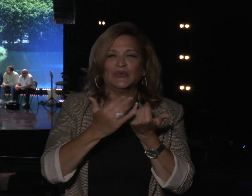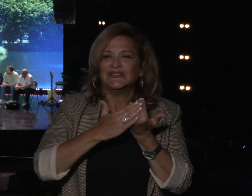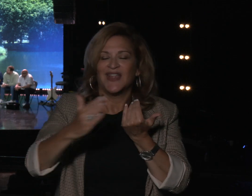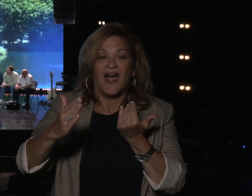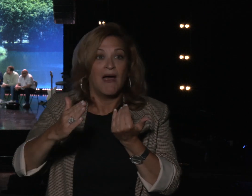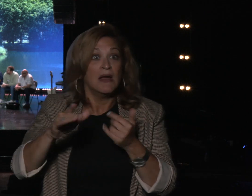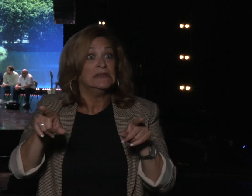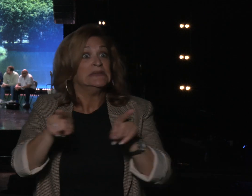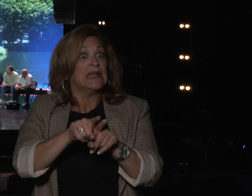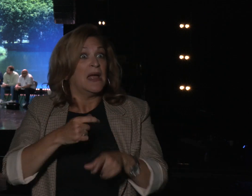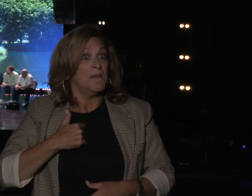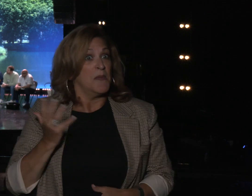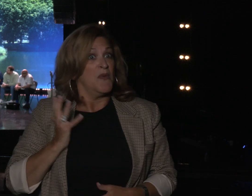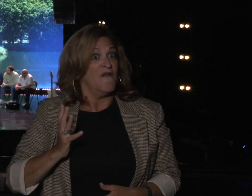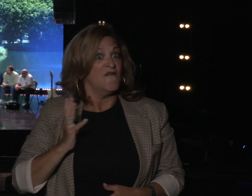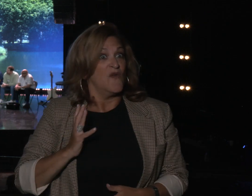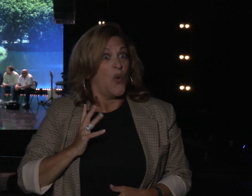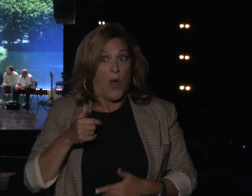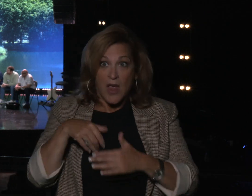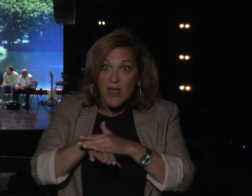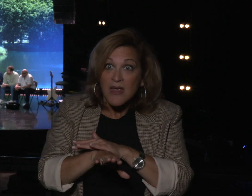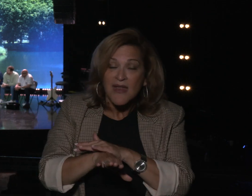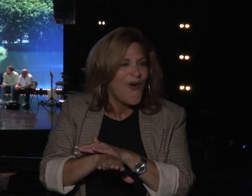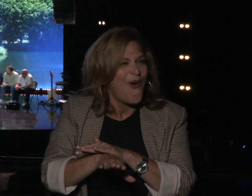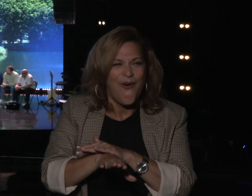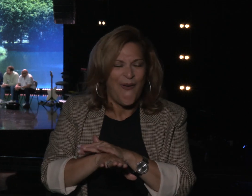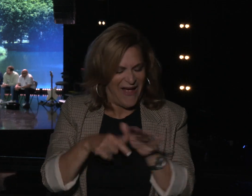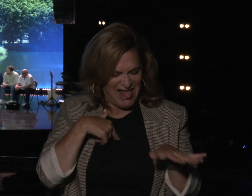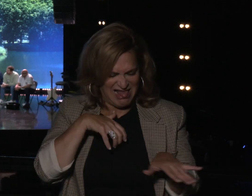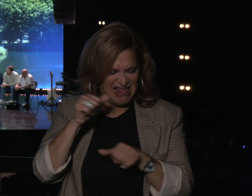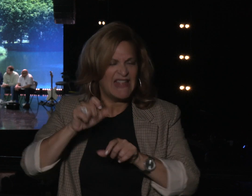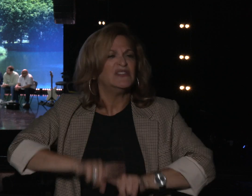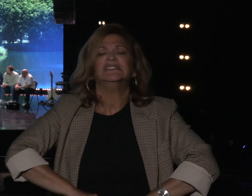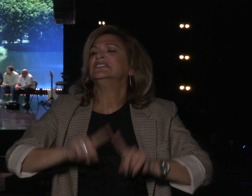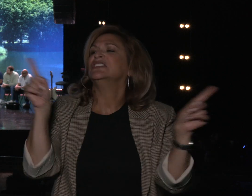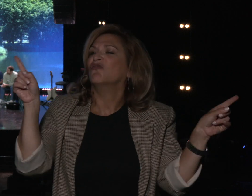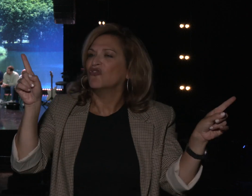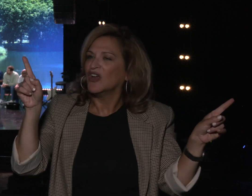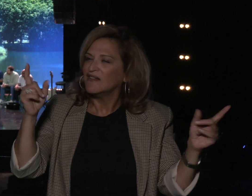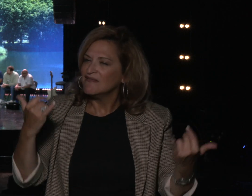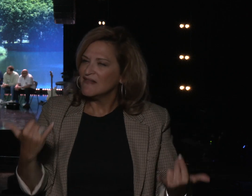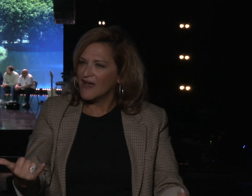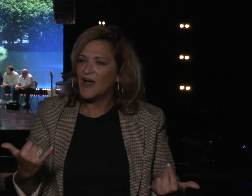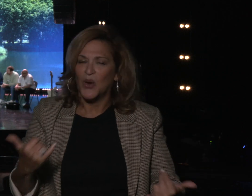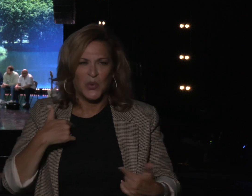not walking back out. We're leaving differently than the way we walked in here.